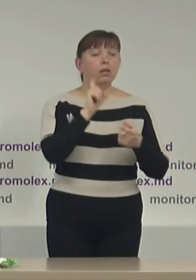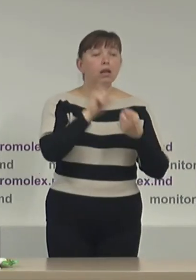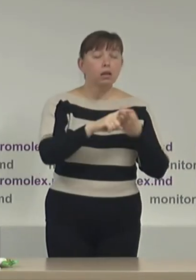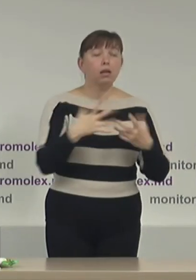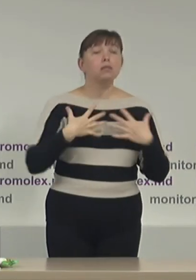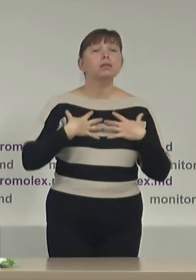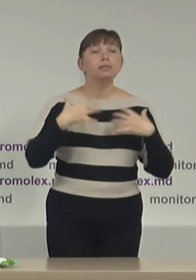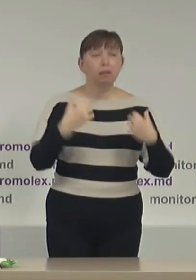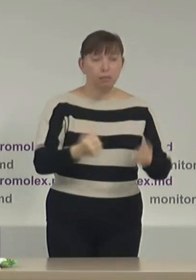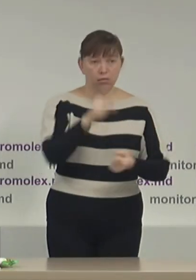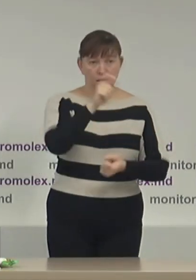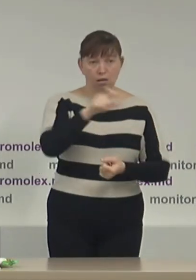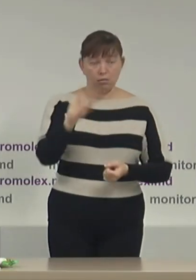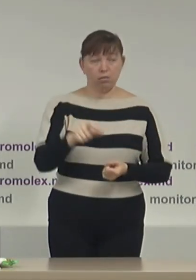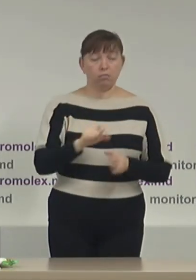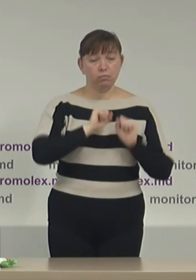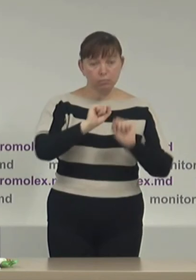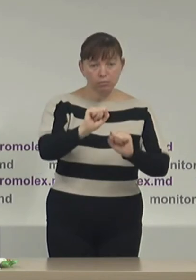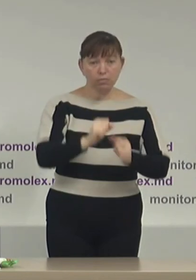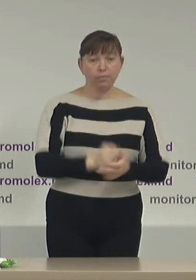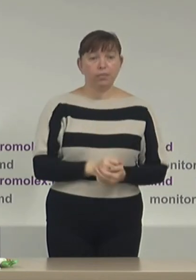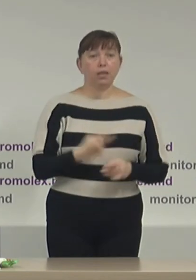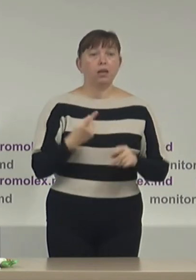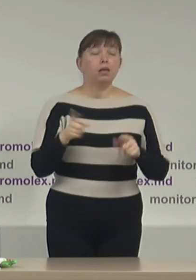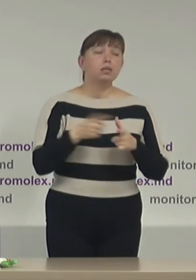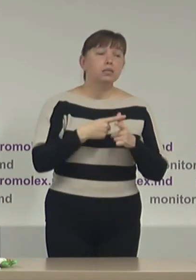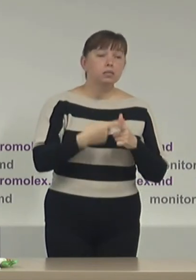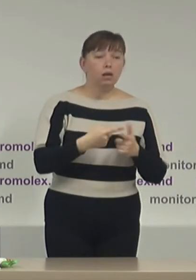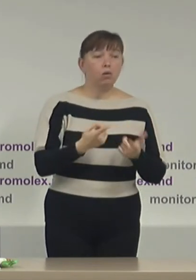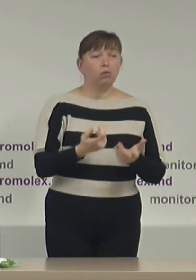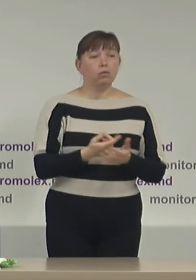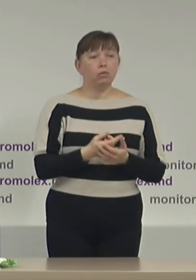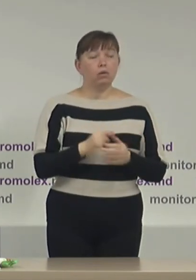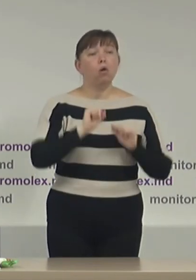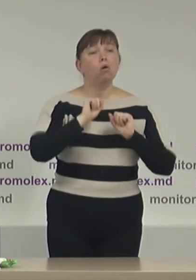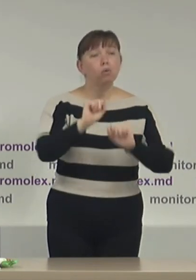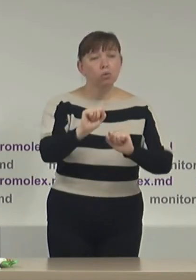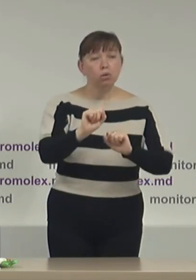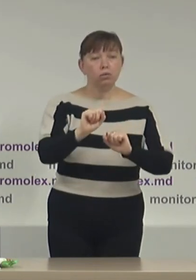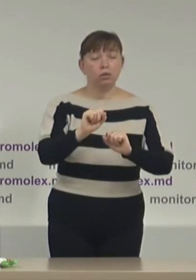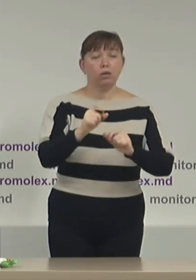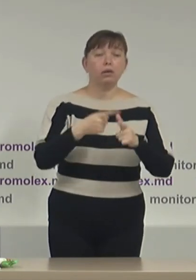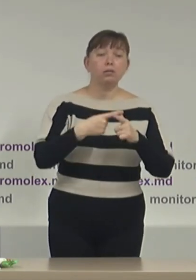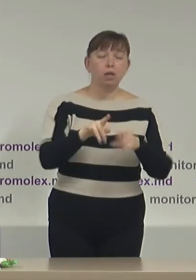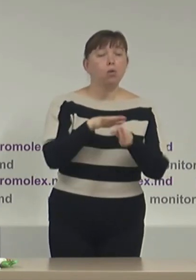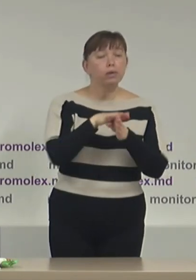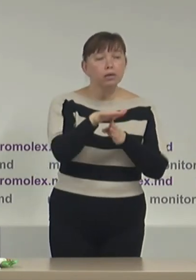health protection rules or about the